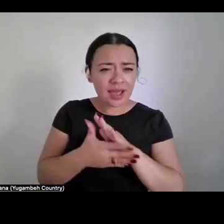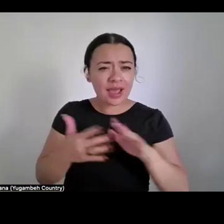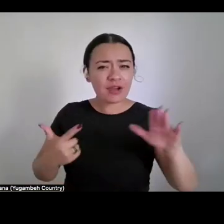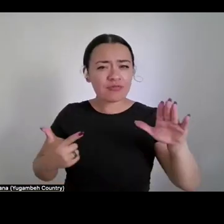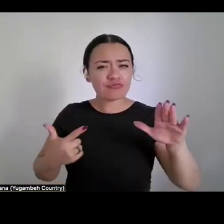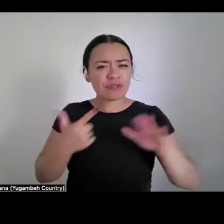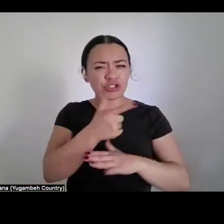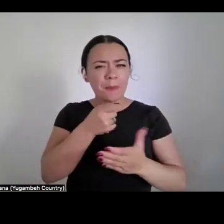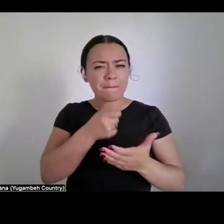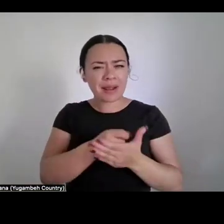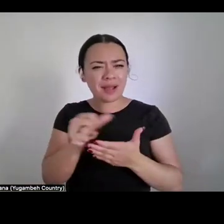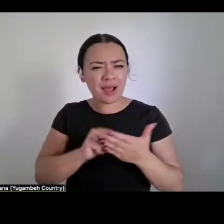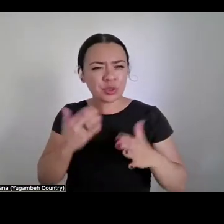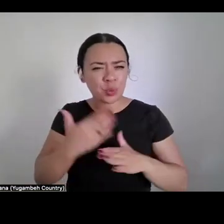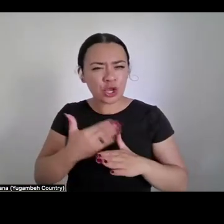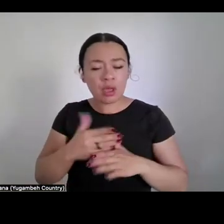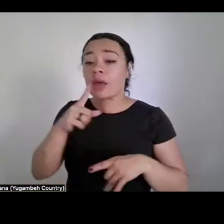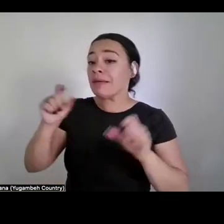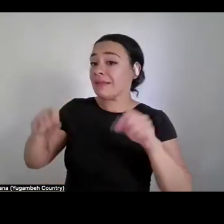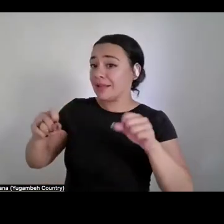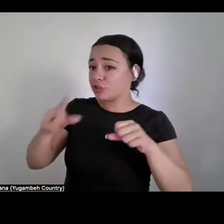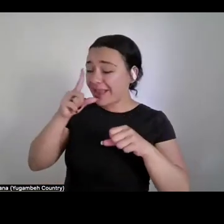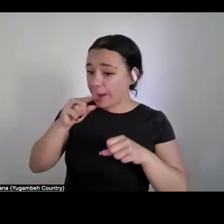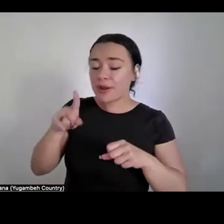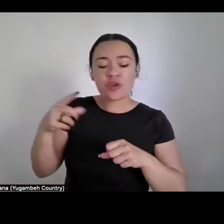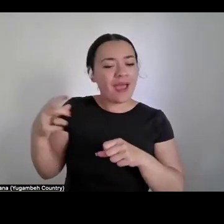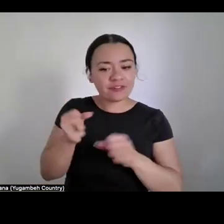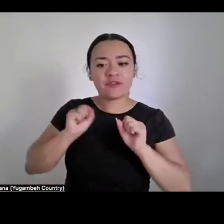Yes, you can, but you will need to have your own ABN.